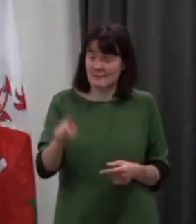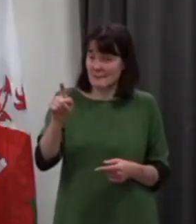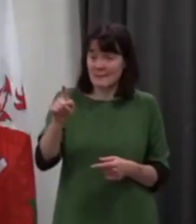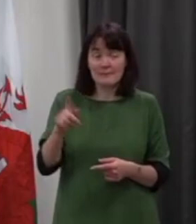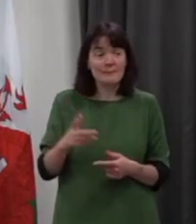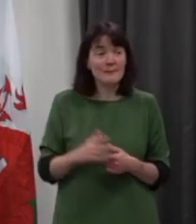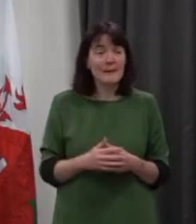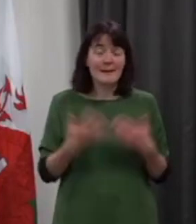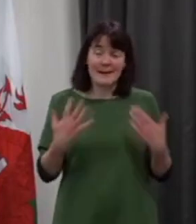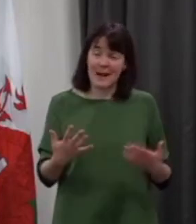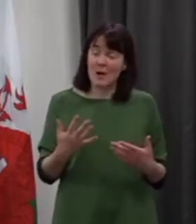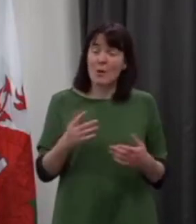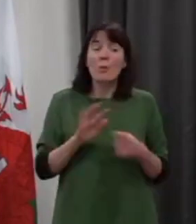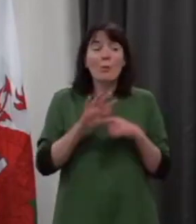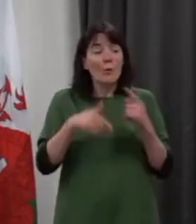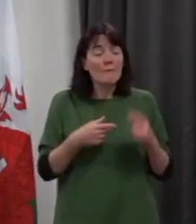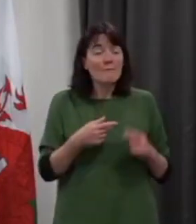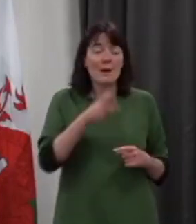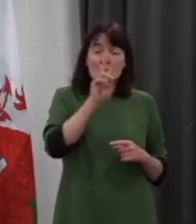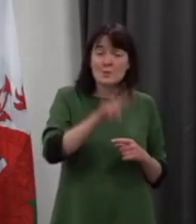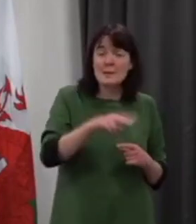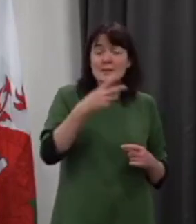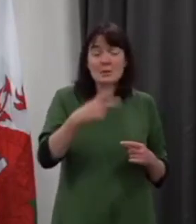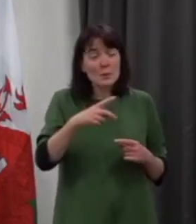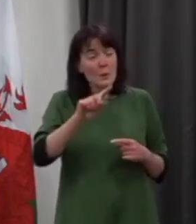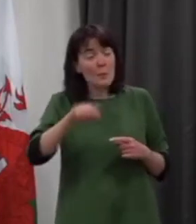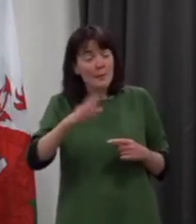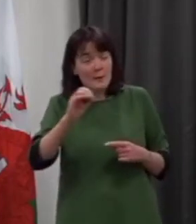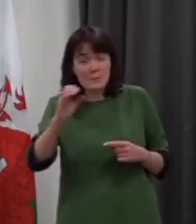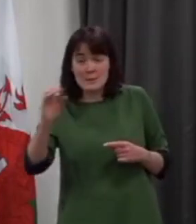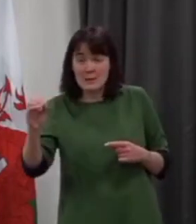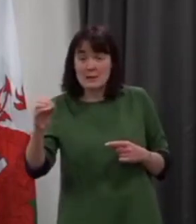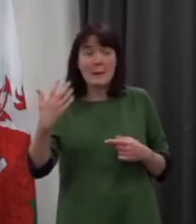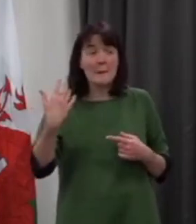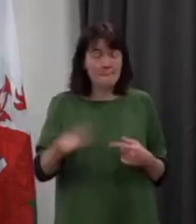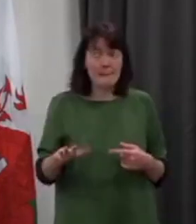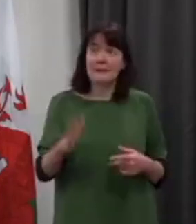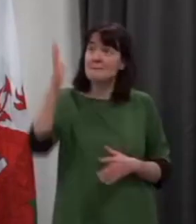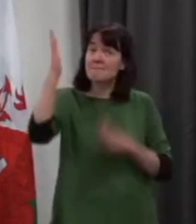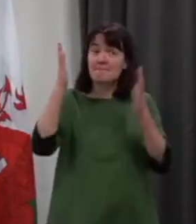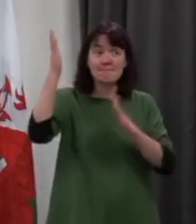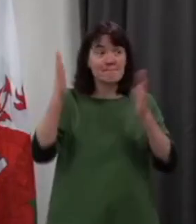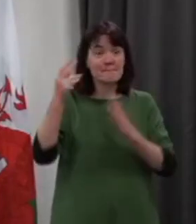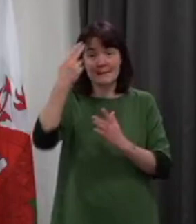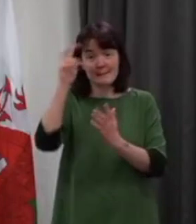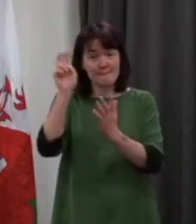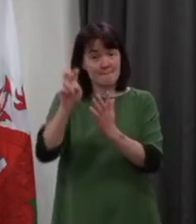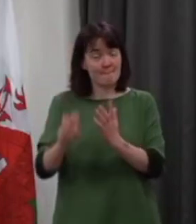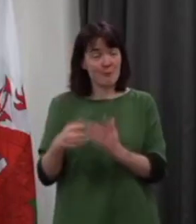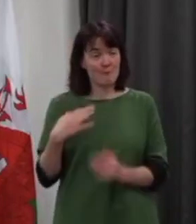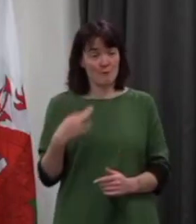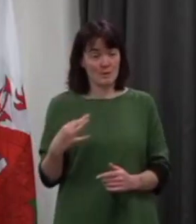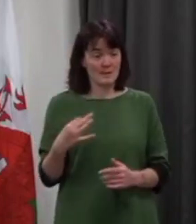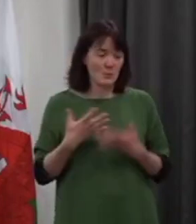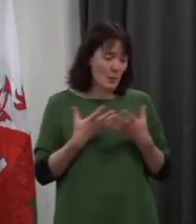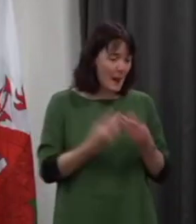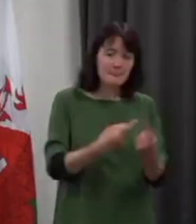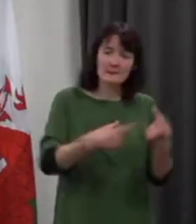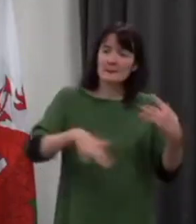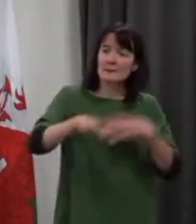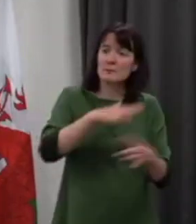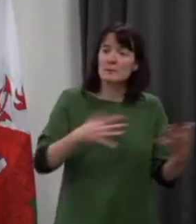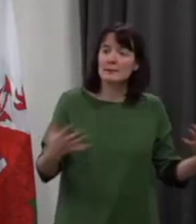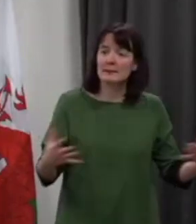nearly 22,000 people in Wales who have registered to volunteer to support their community.